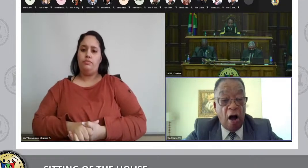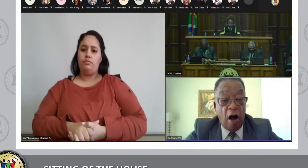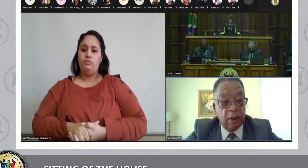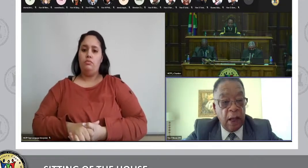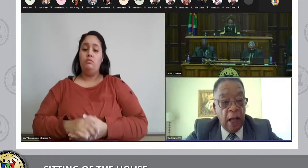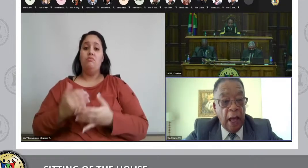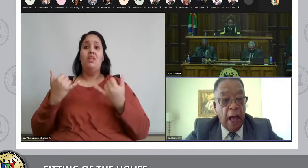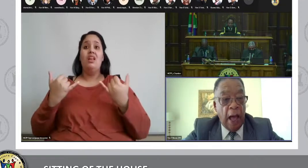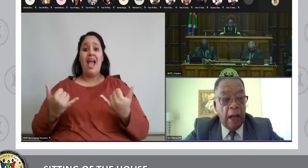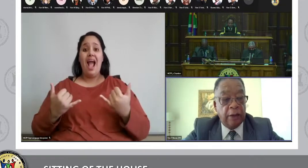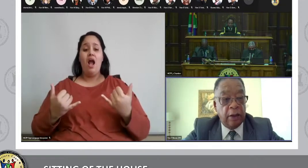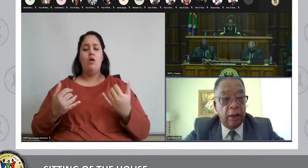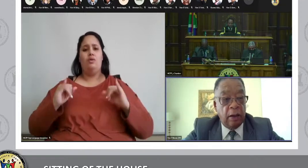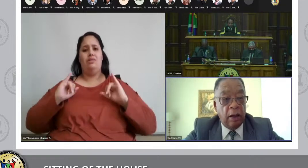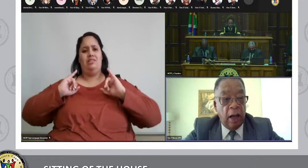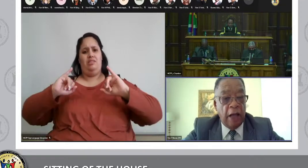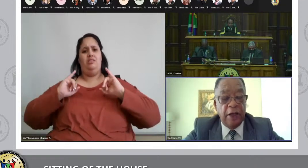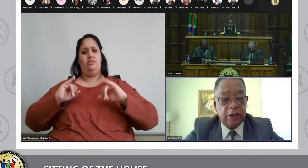crisis,